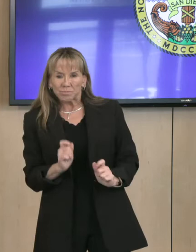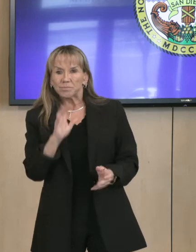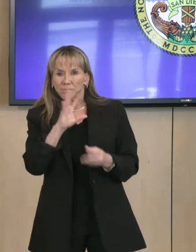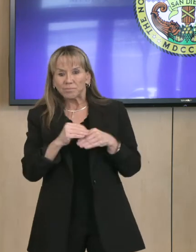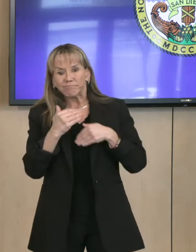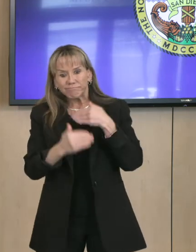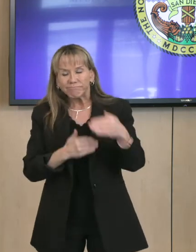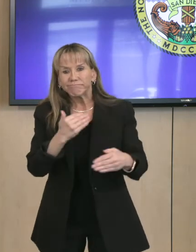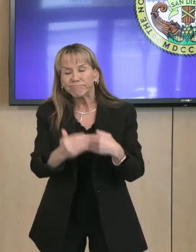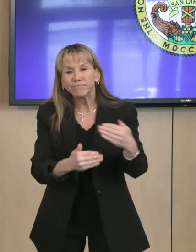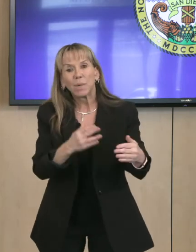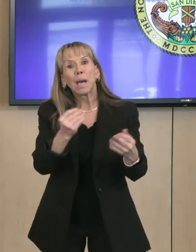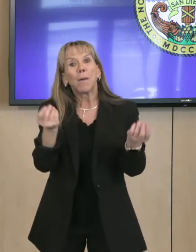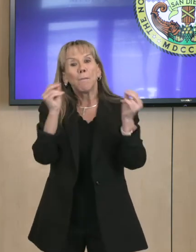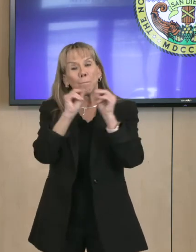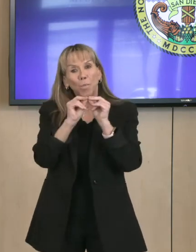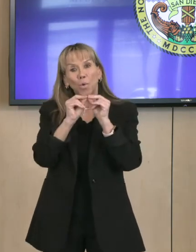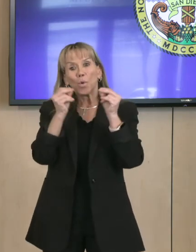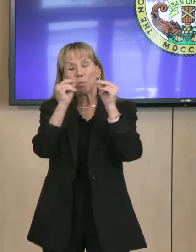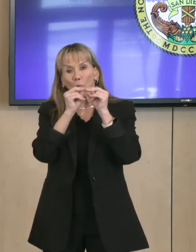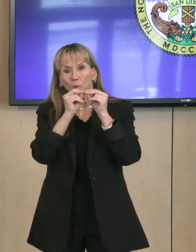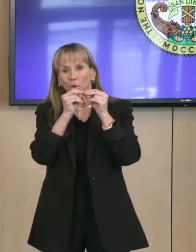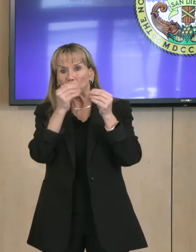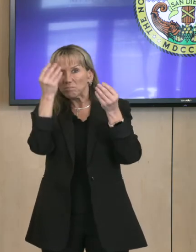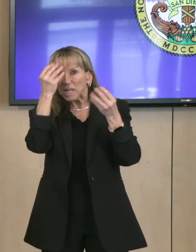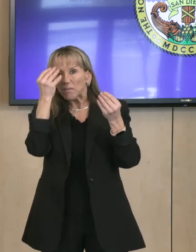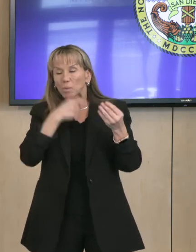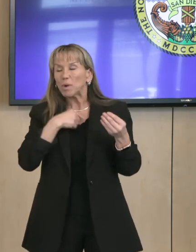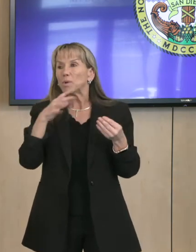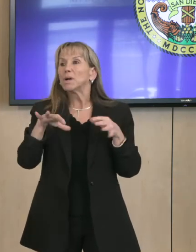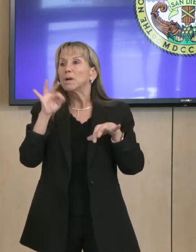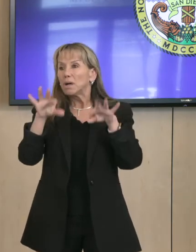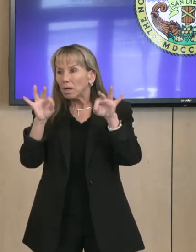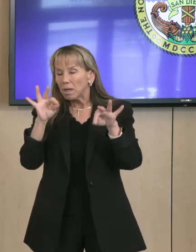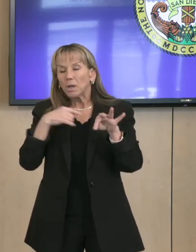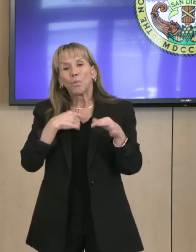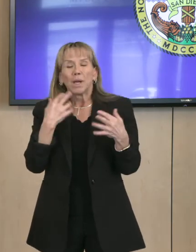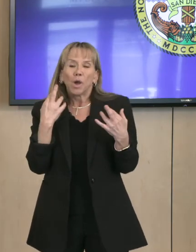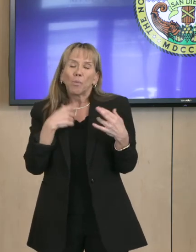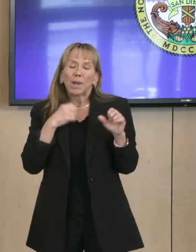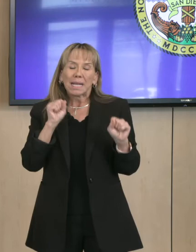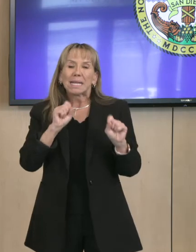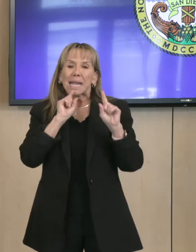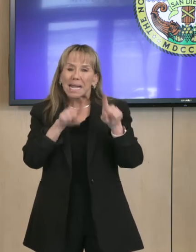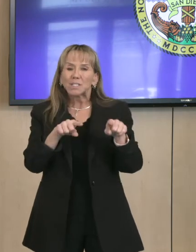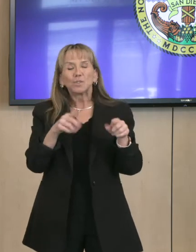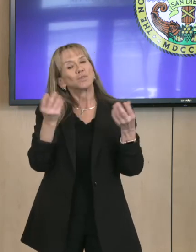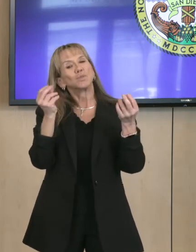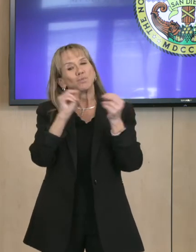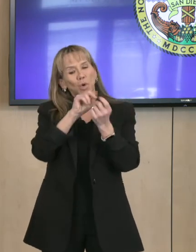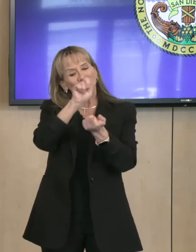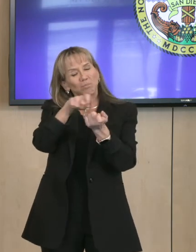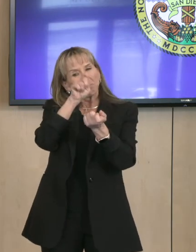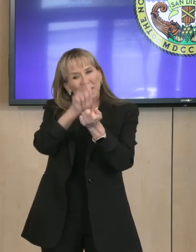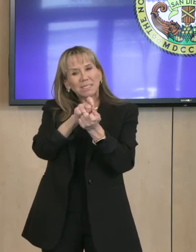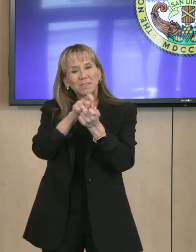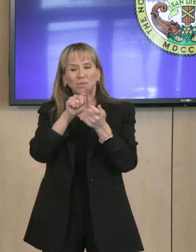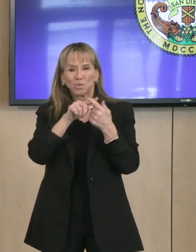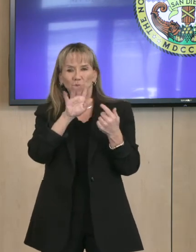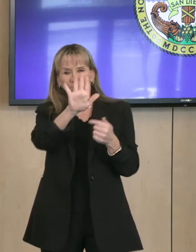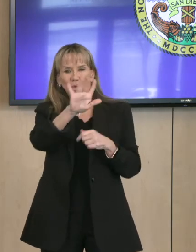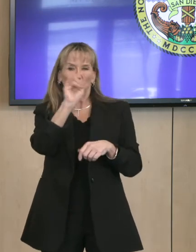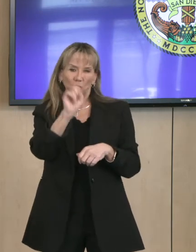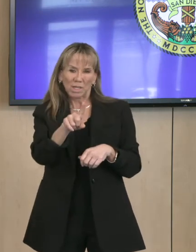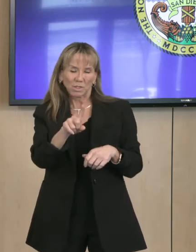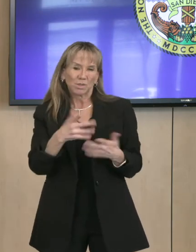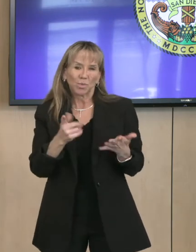forward. And as there's more things that we begin to know, then we hope to be able to answer some of these questions with a greater degree of specificity once